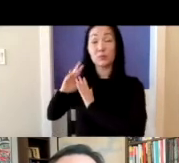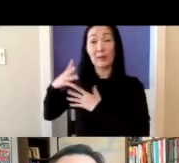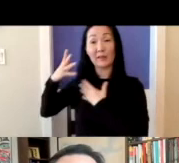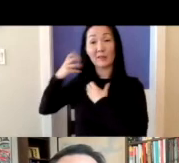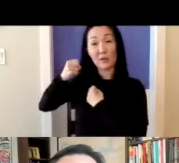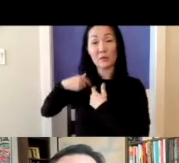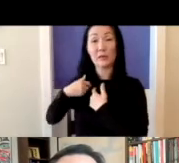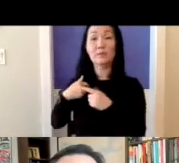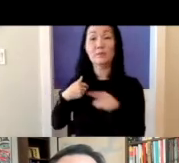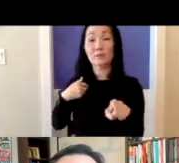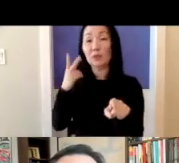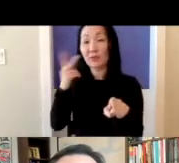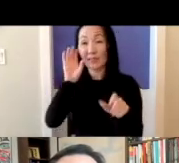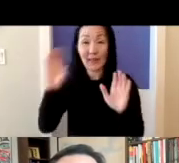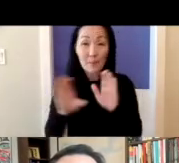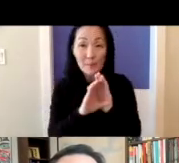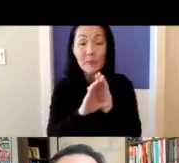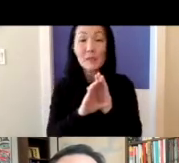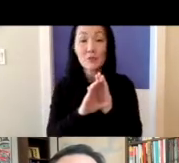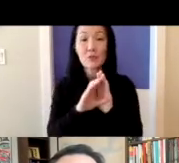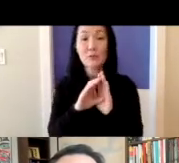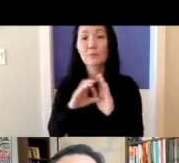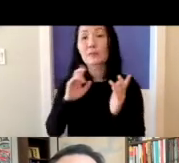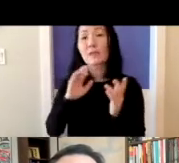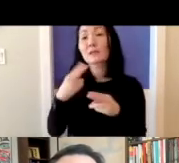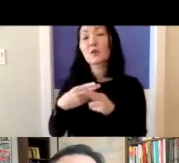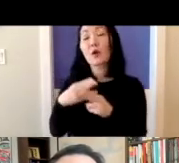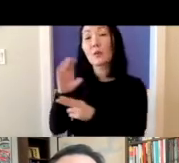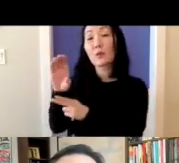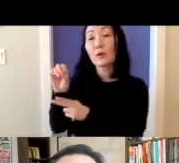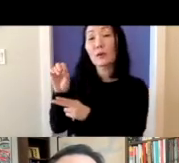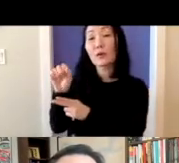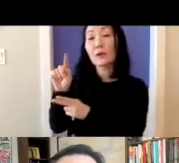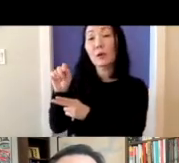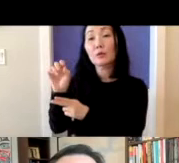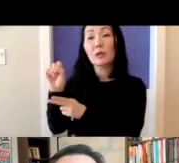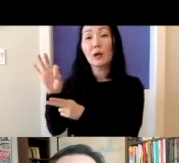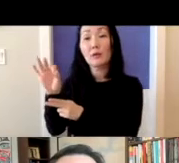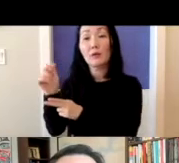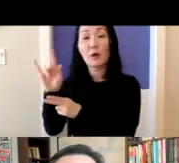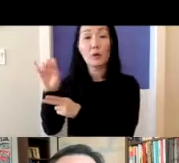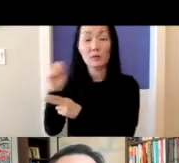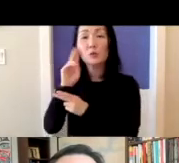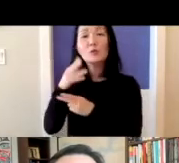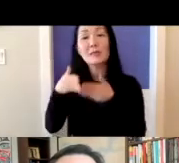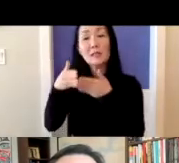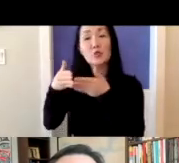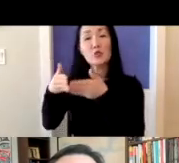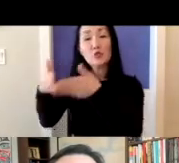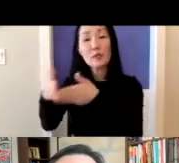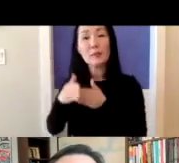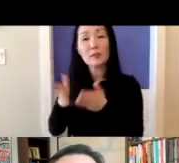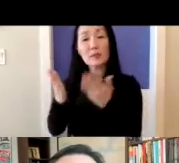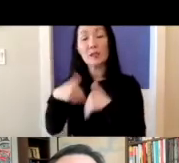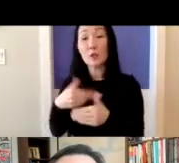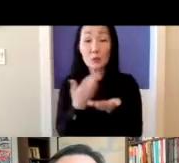Vancouver can be seen in this original coat of arms for the city. You could see the role of the port with the sailing ship, the role of resources